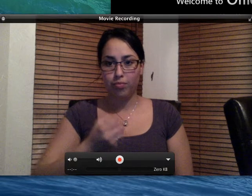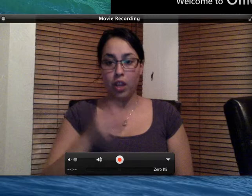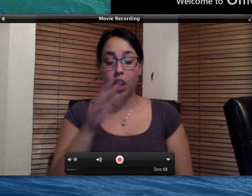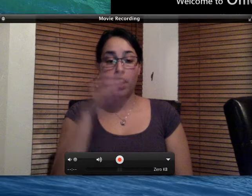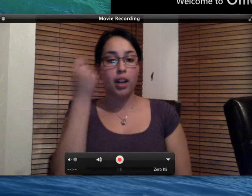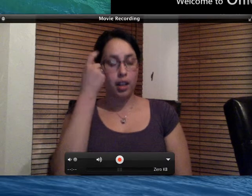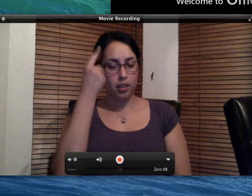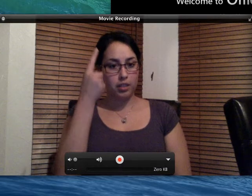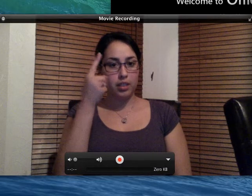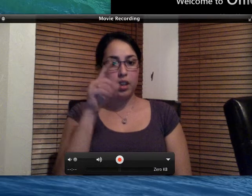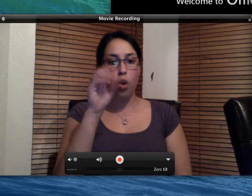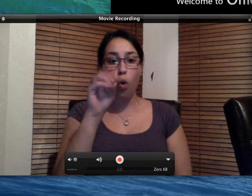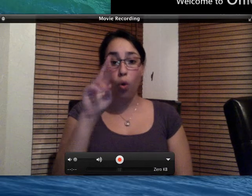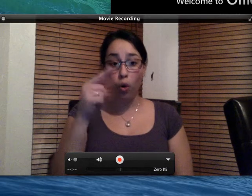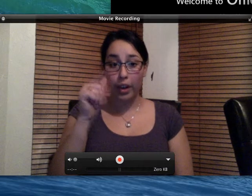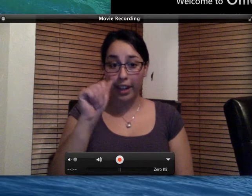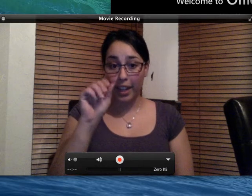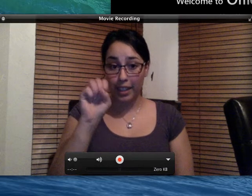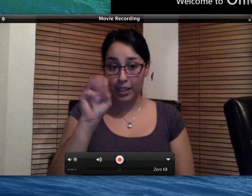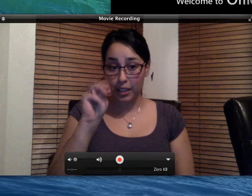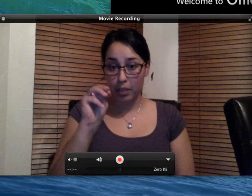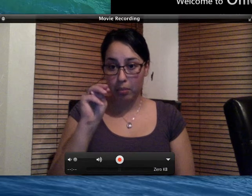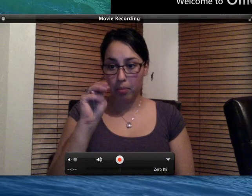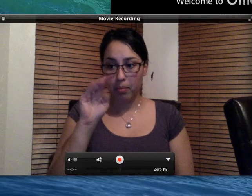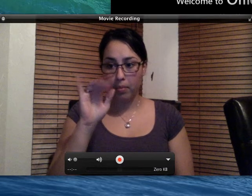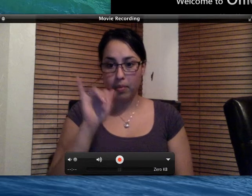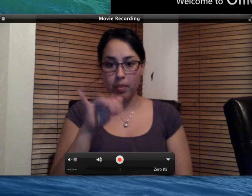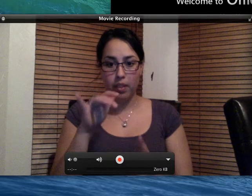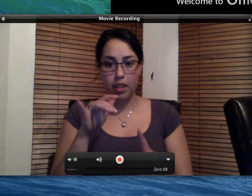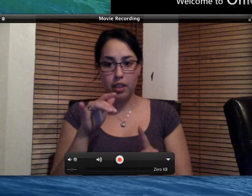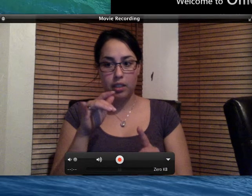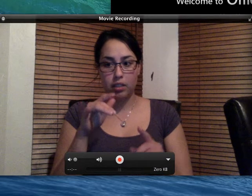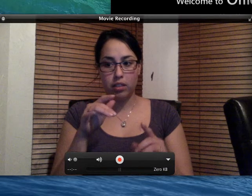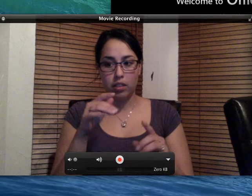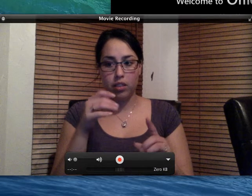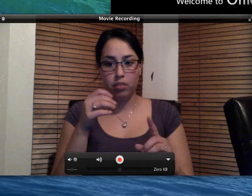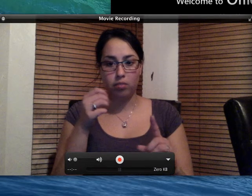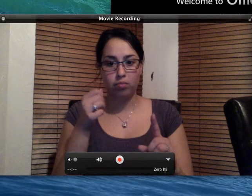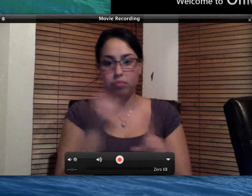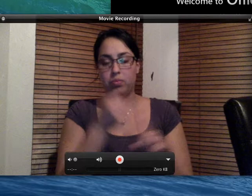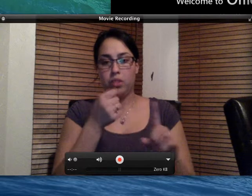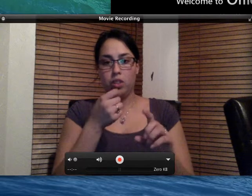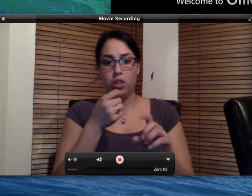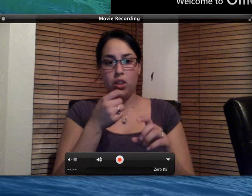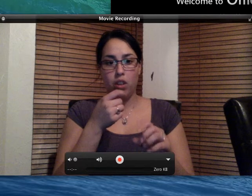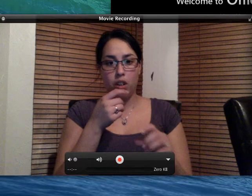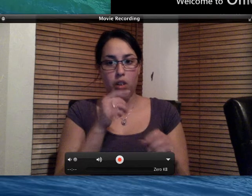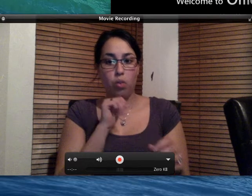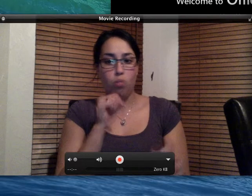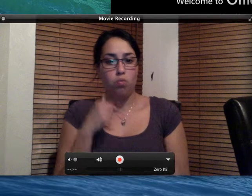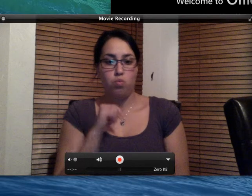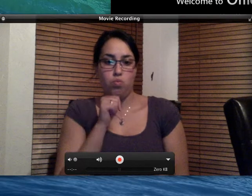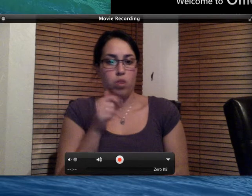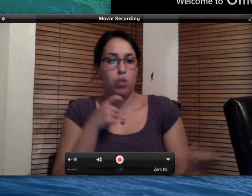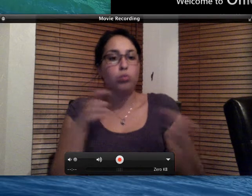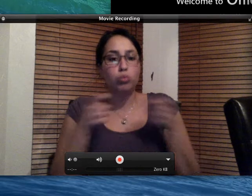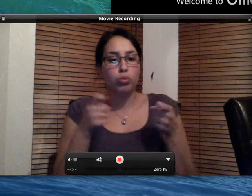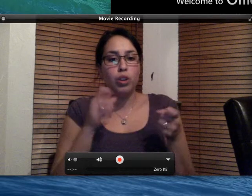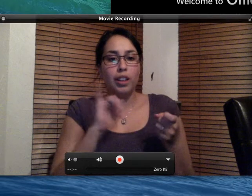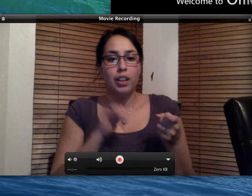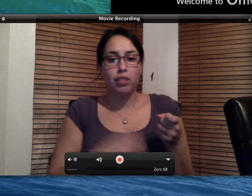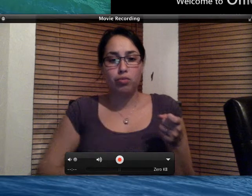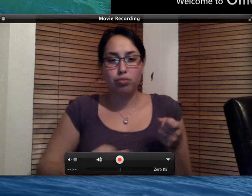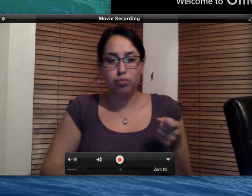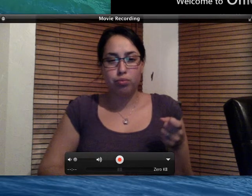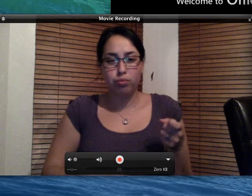nervous system. Now, this is the part of the nervous system that deals with the things that we don't consciously control, like digestion, heart rate,